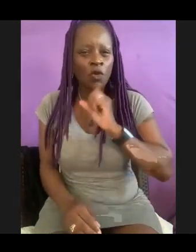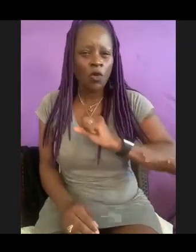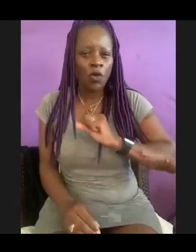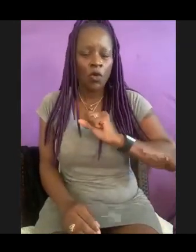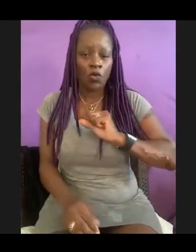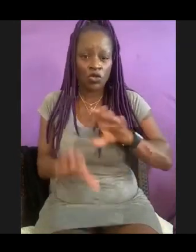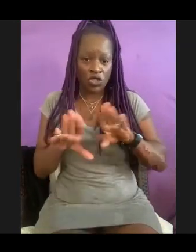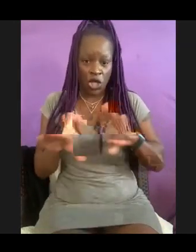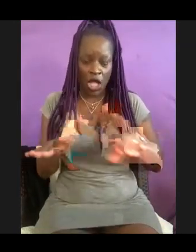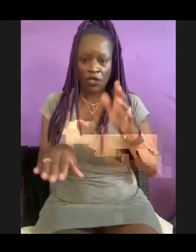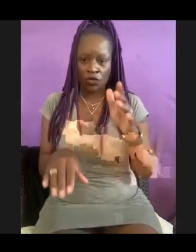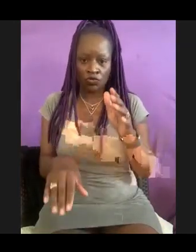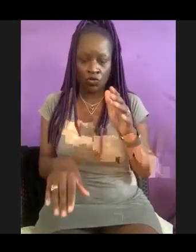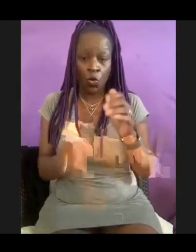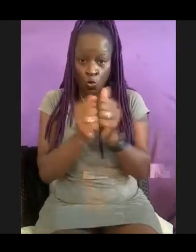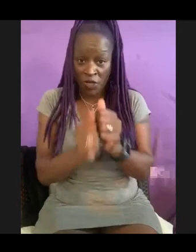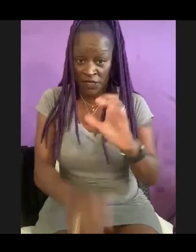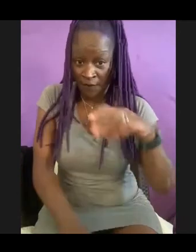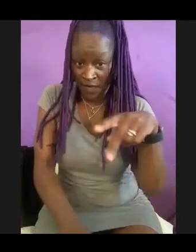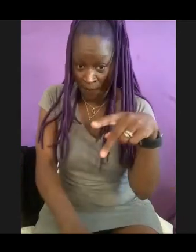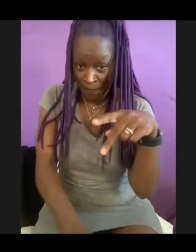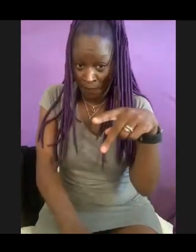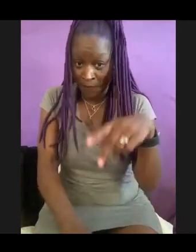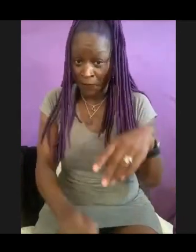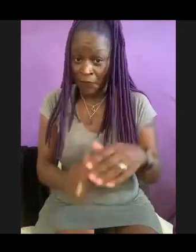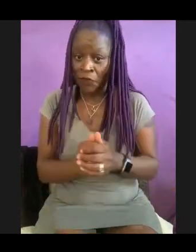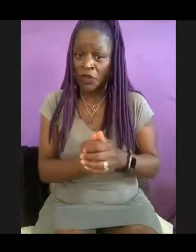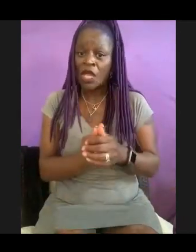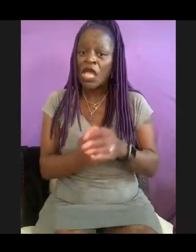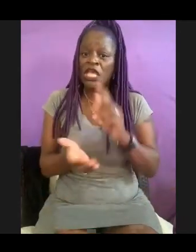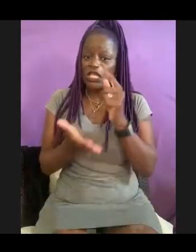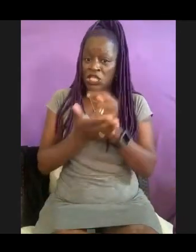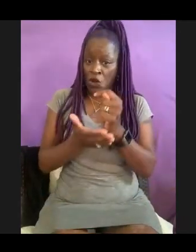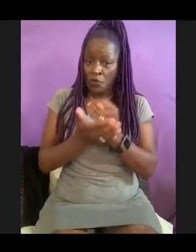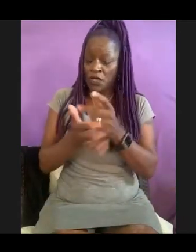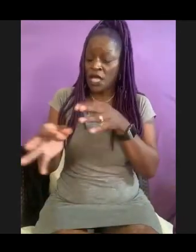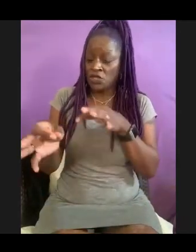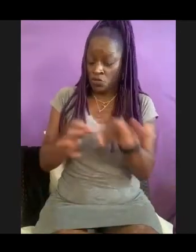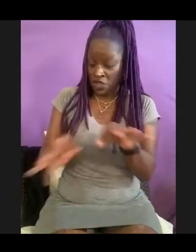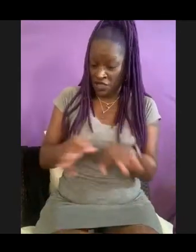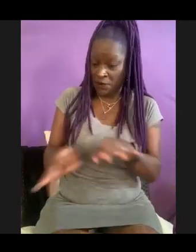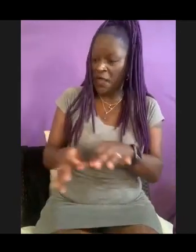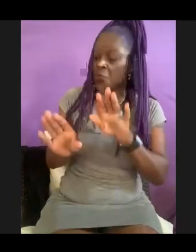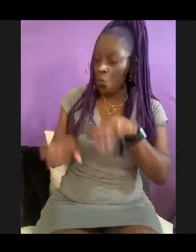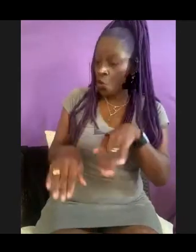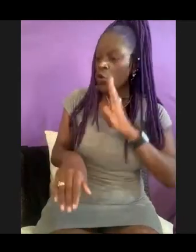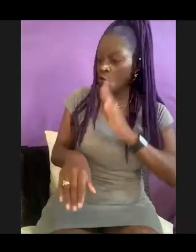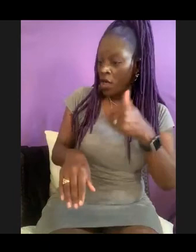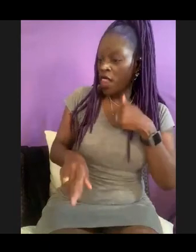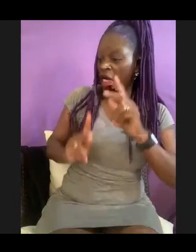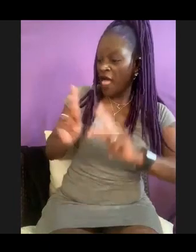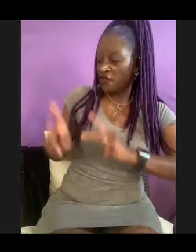CP, whose therapist explained to him that she was going to have people talk to him about the marks on his